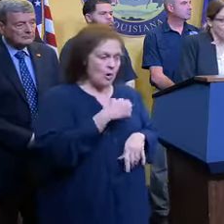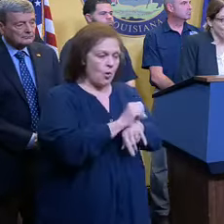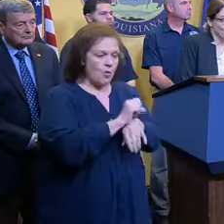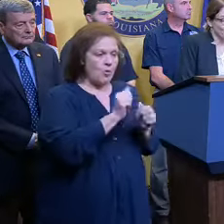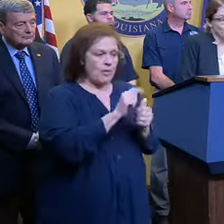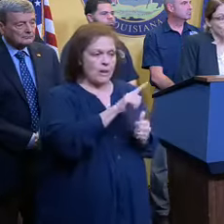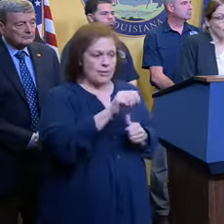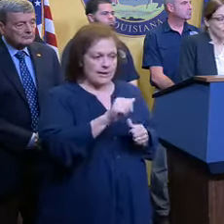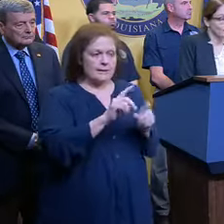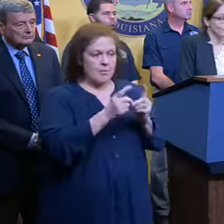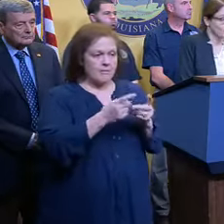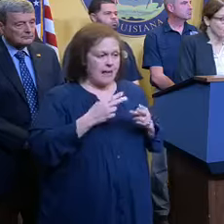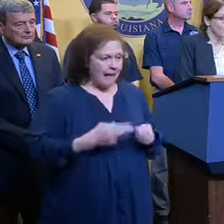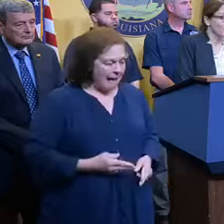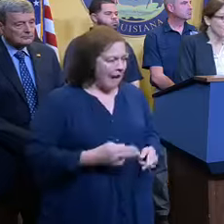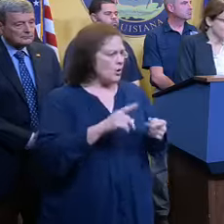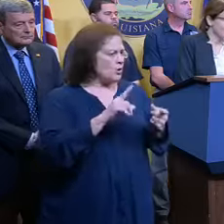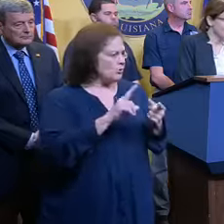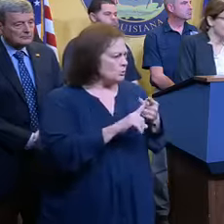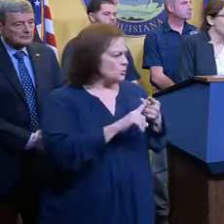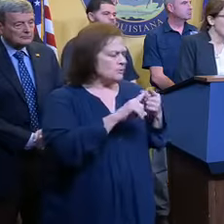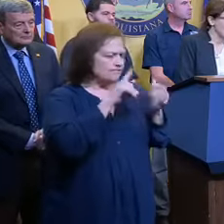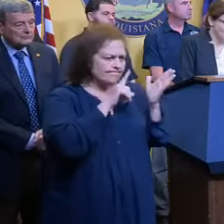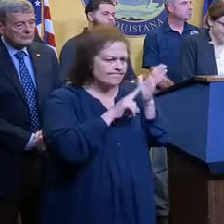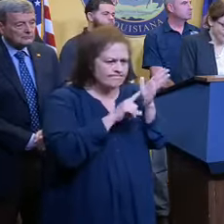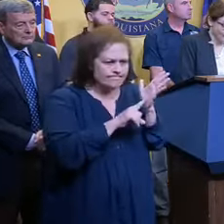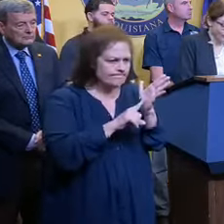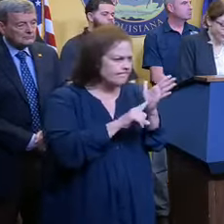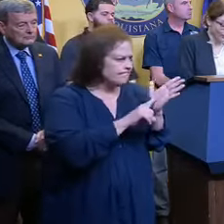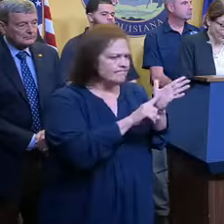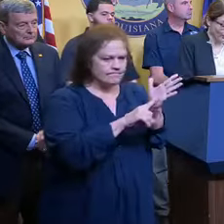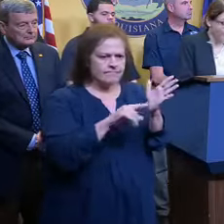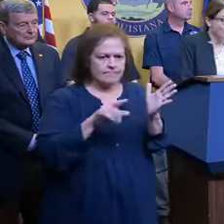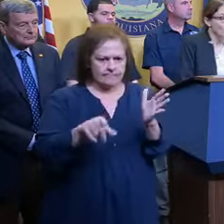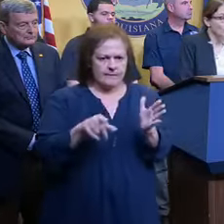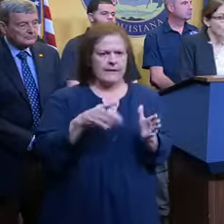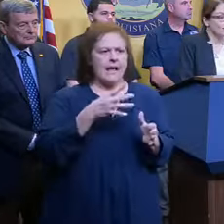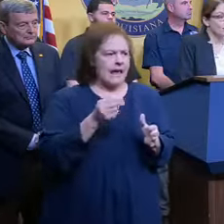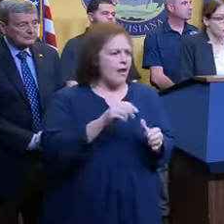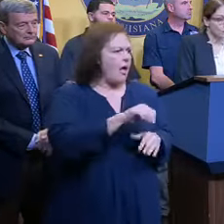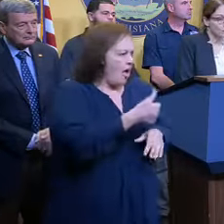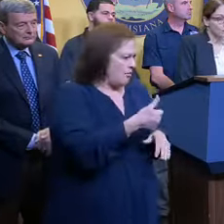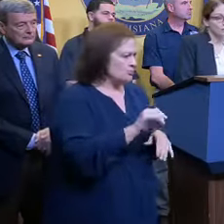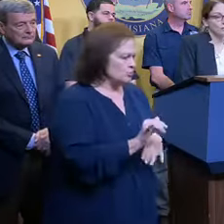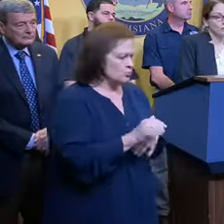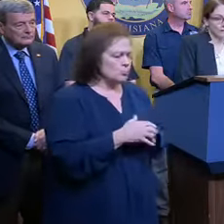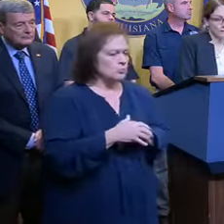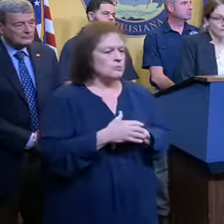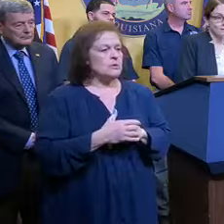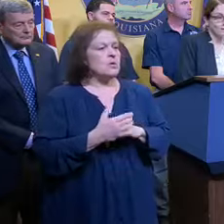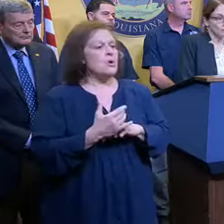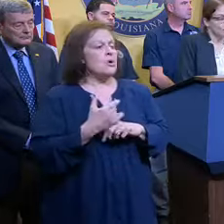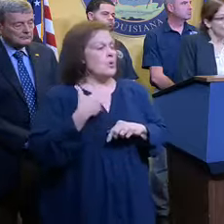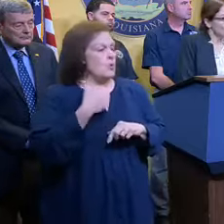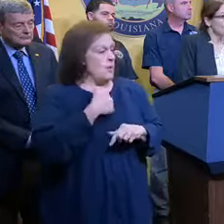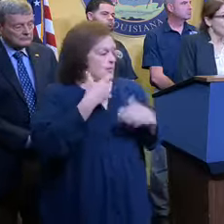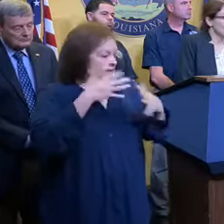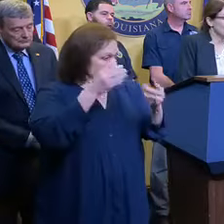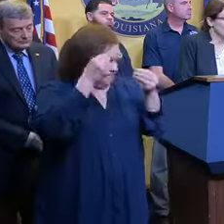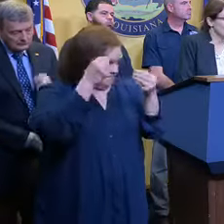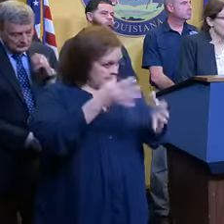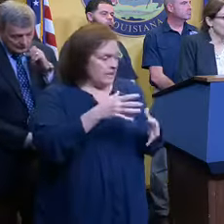Louisiana Department of Health to do contact tracing in this case and in the cases to follow. We have issued guidance in conjunction